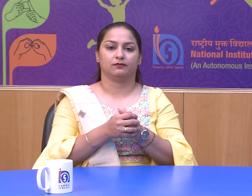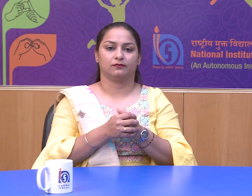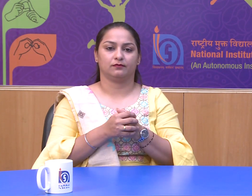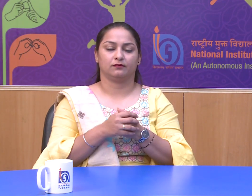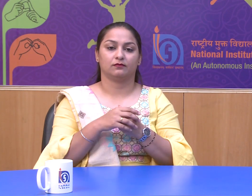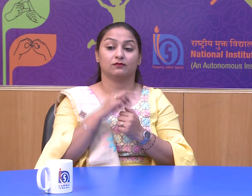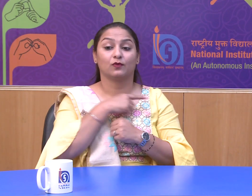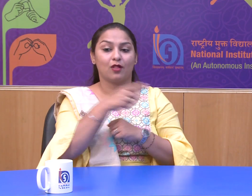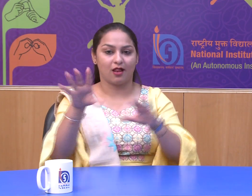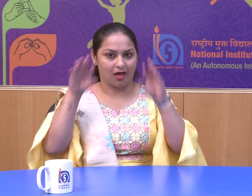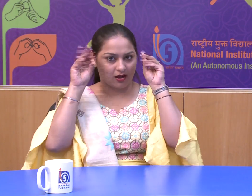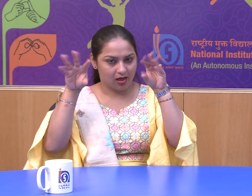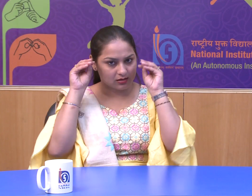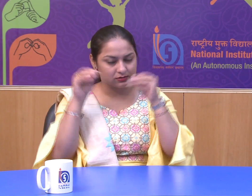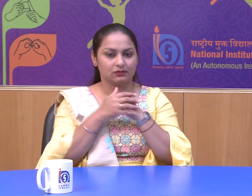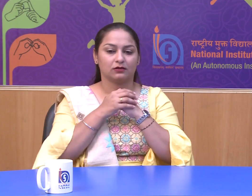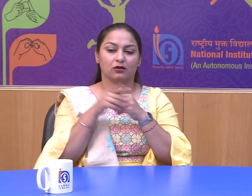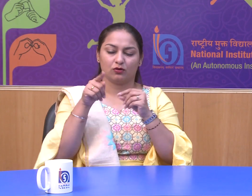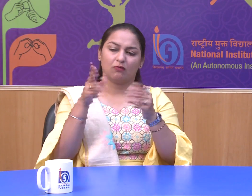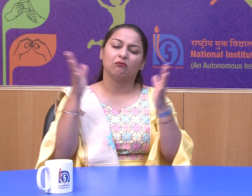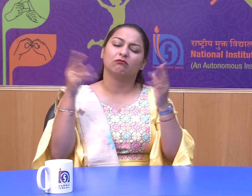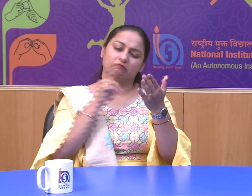Dear learners, you have read about